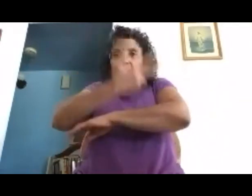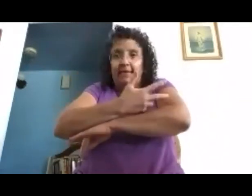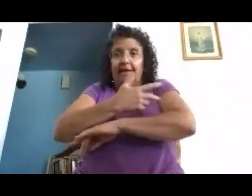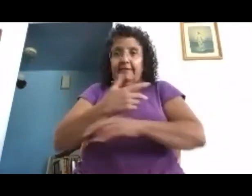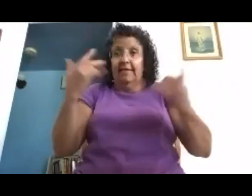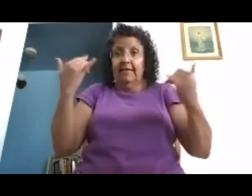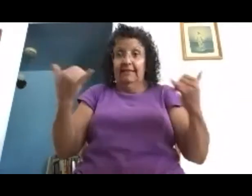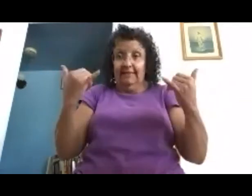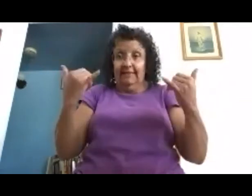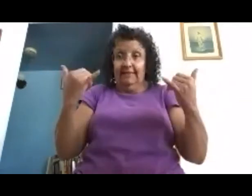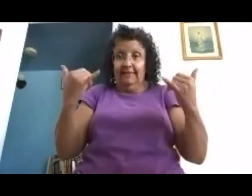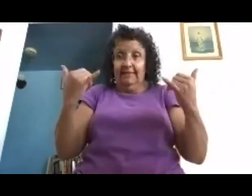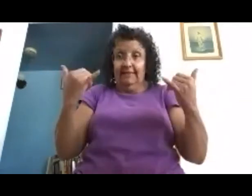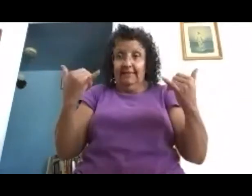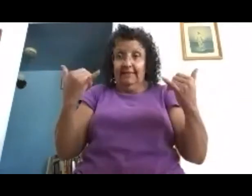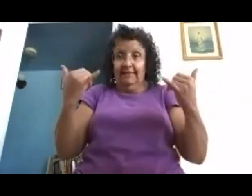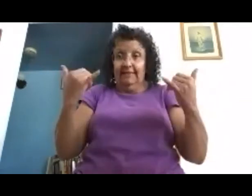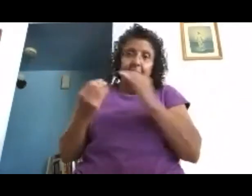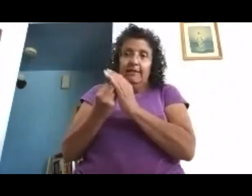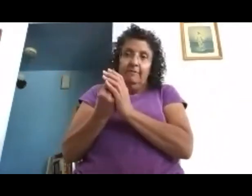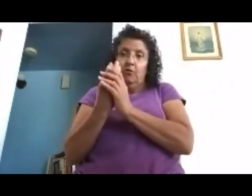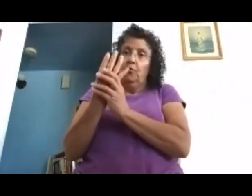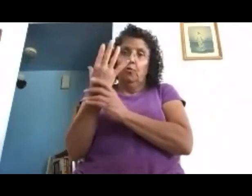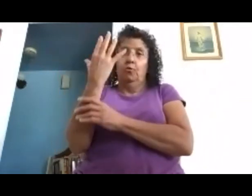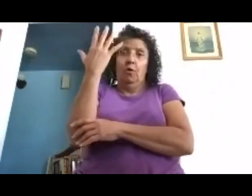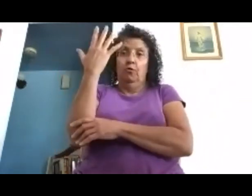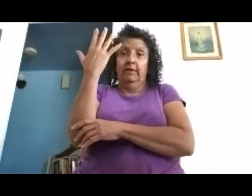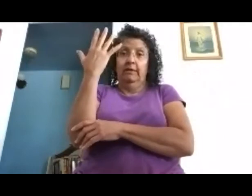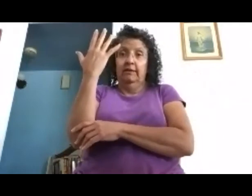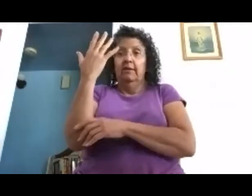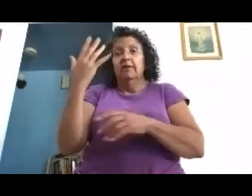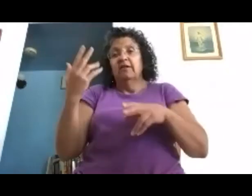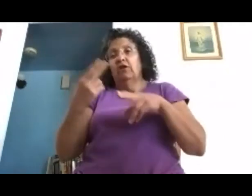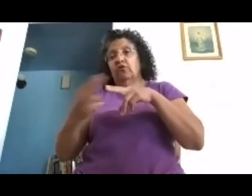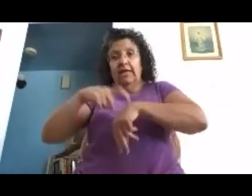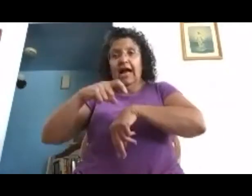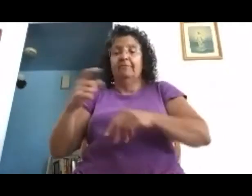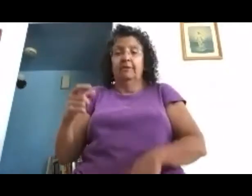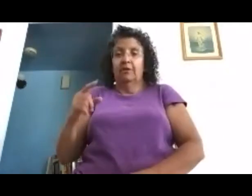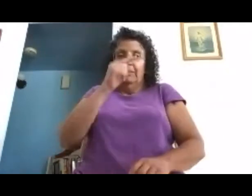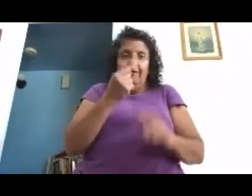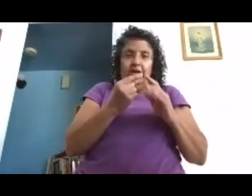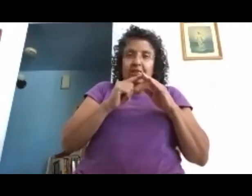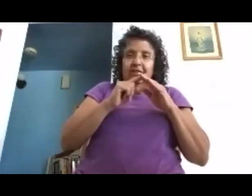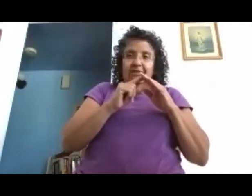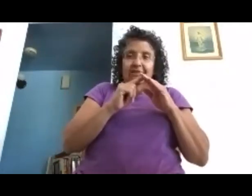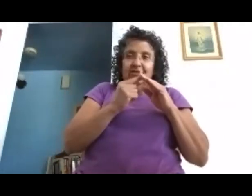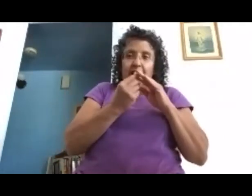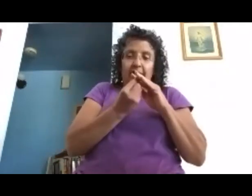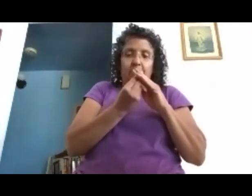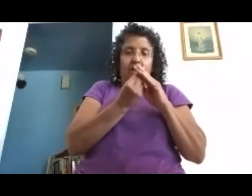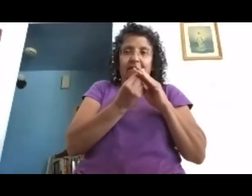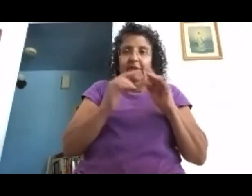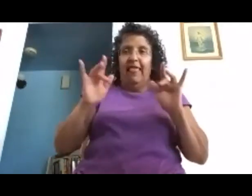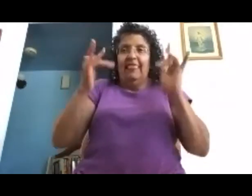been growing for a little while. They're nice and green. When I first saw them sprout, they were a very pale green color. They were only